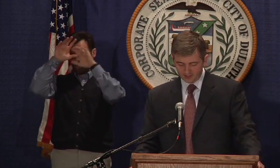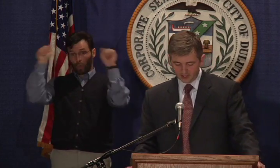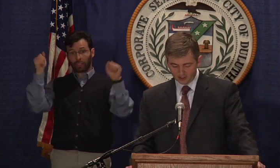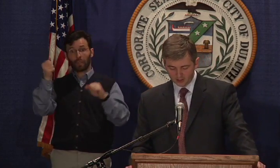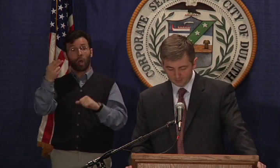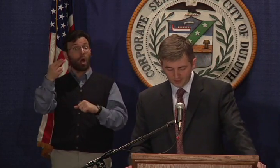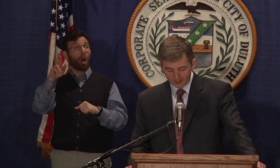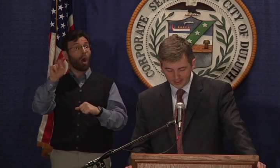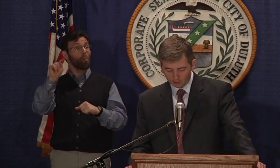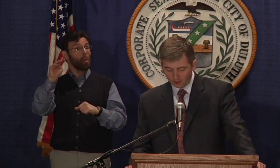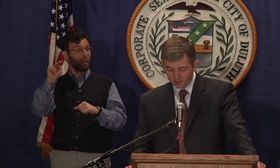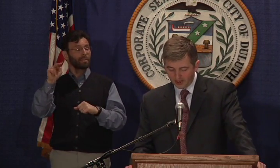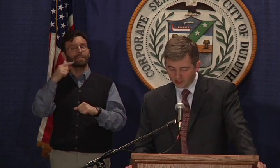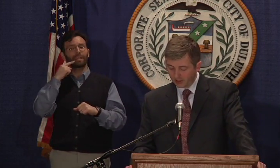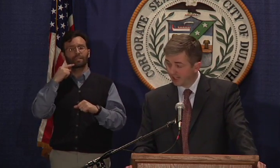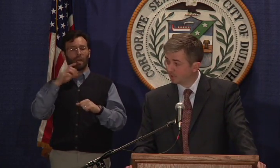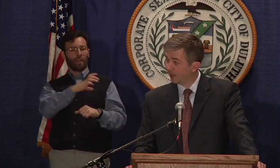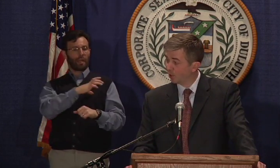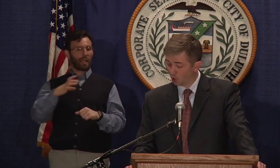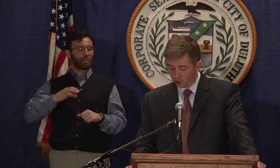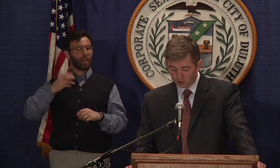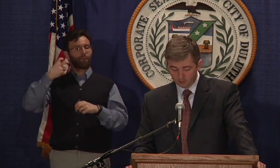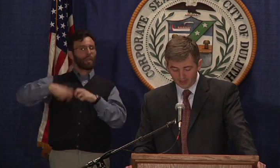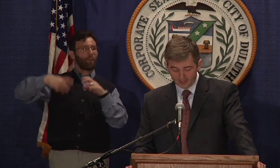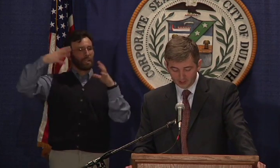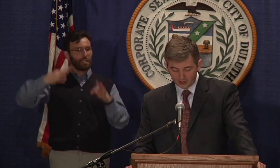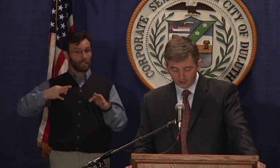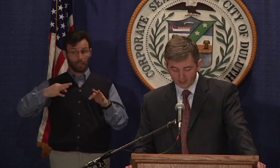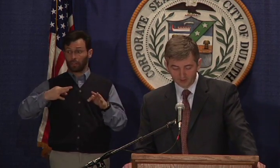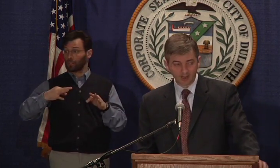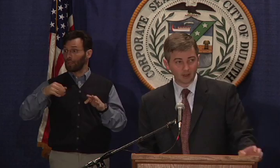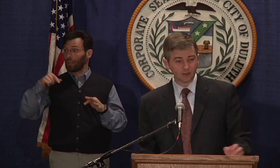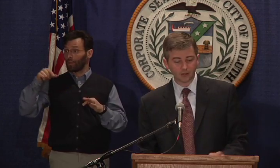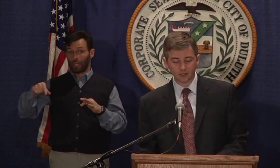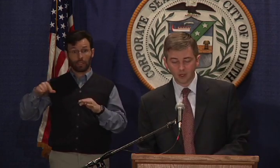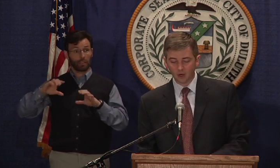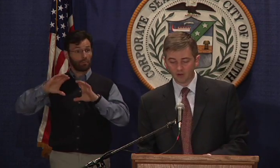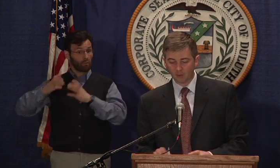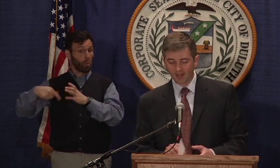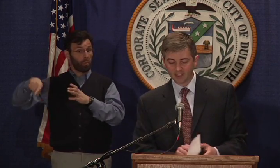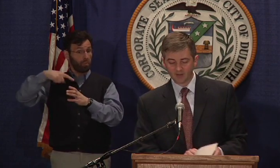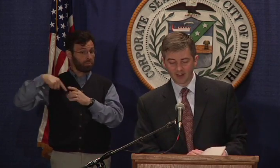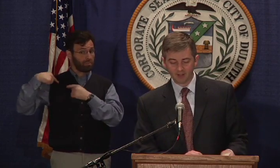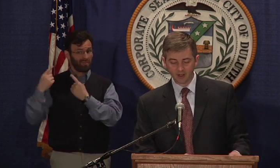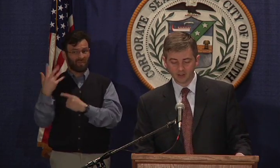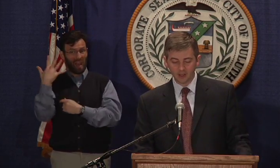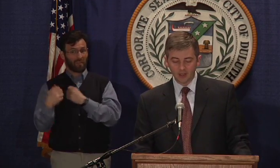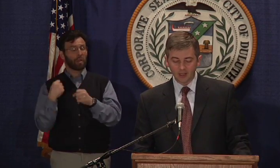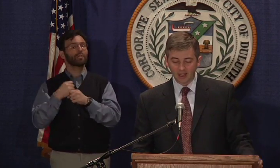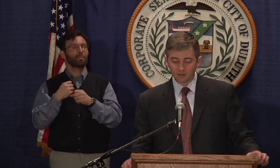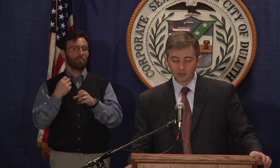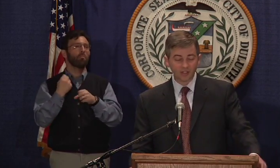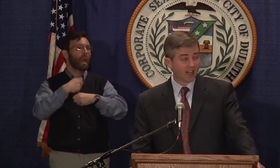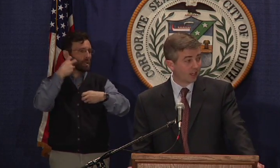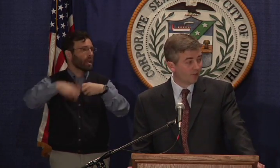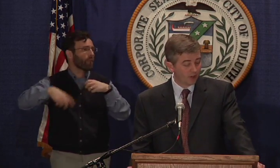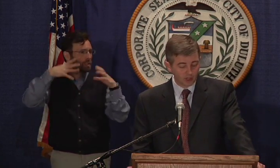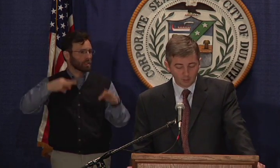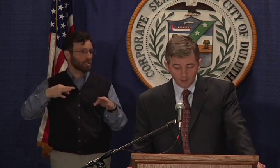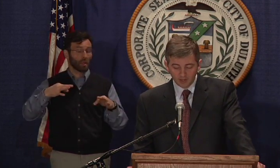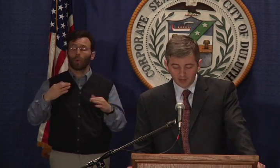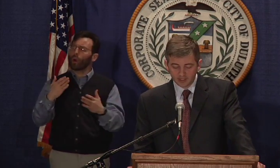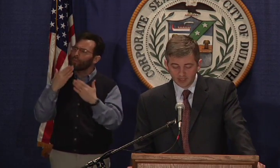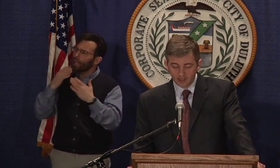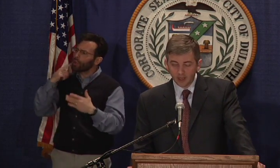of Tough Decisions. It's a reputation that has been earned by this generation of councilors over the past 5 years. Councilors, thank you for